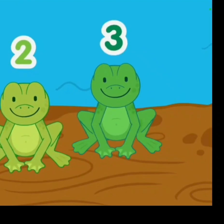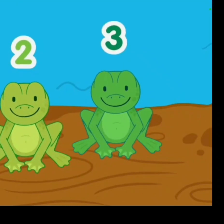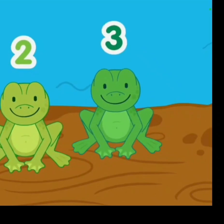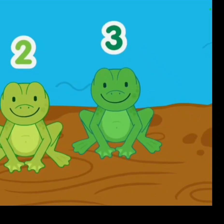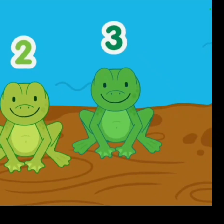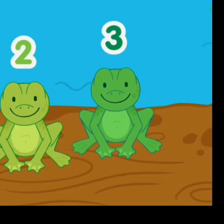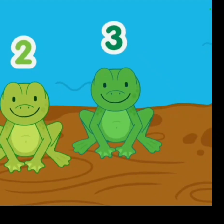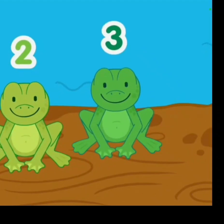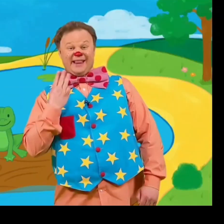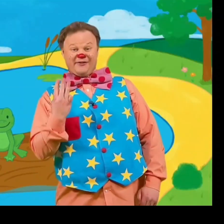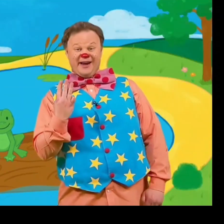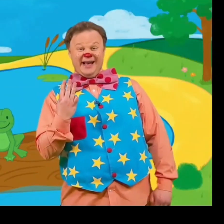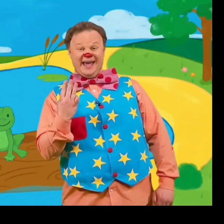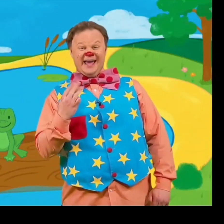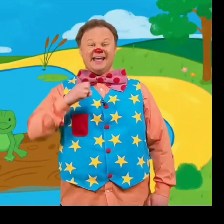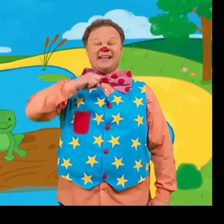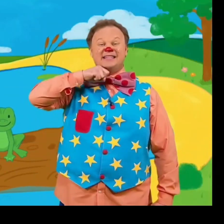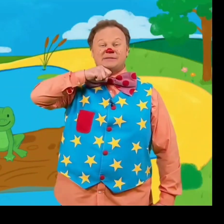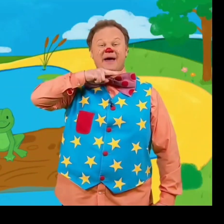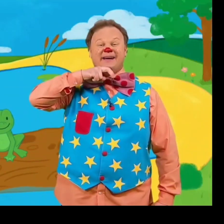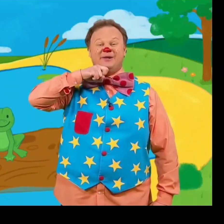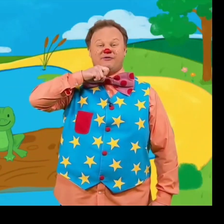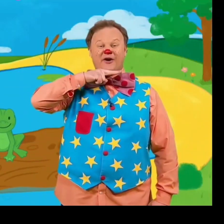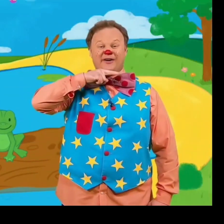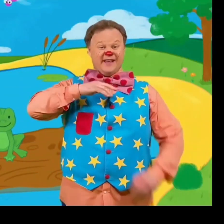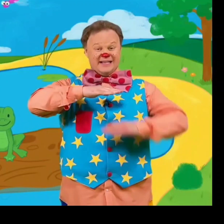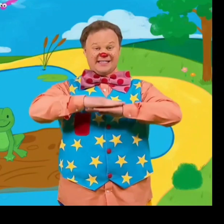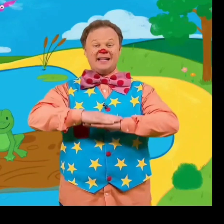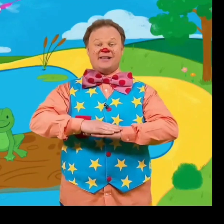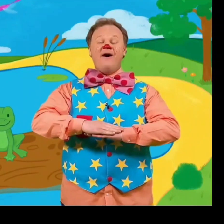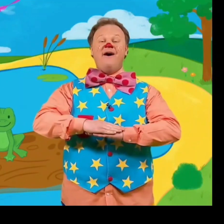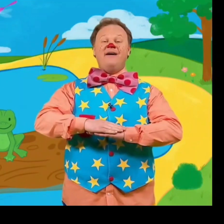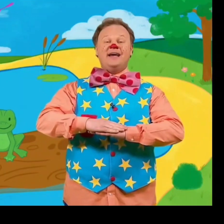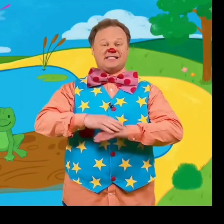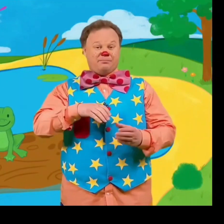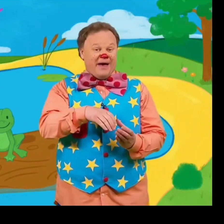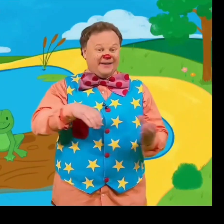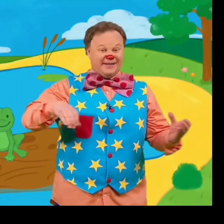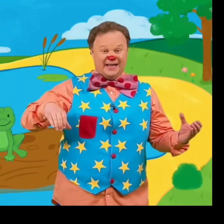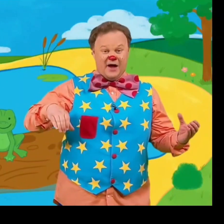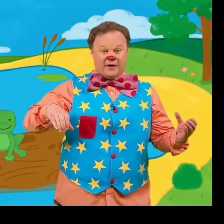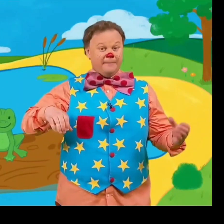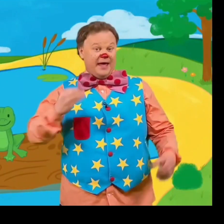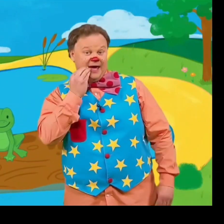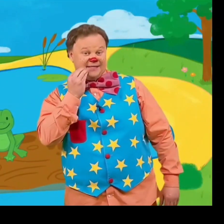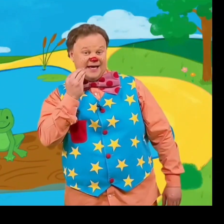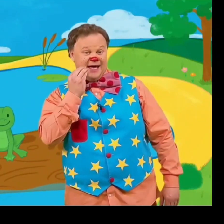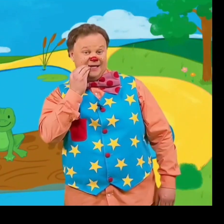three left. Three little speckled frogs sat on a speckled log,